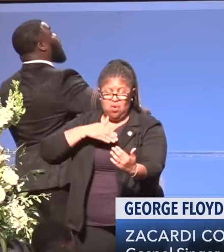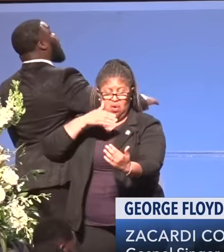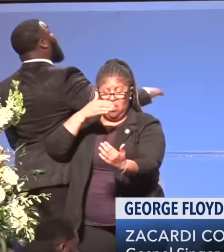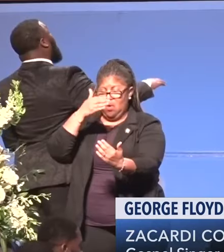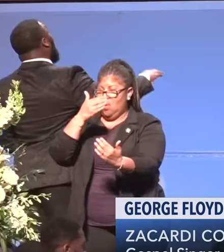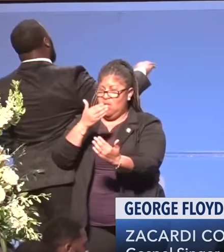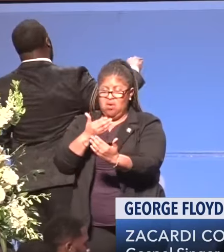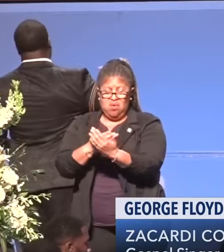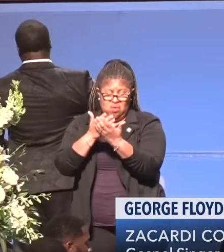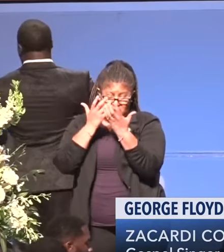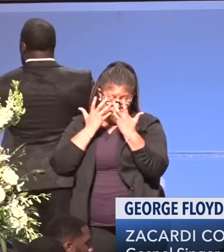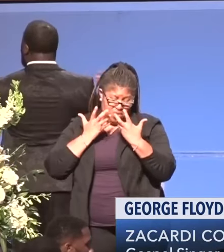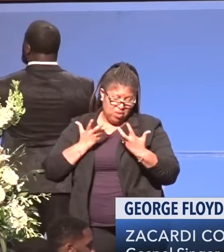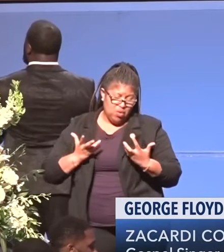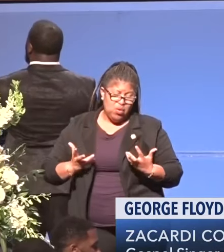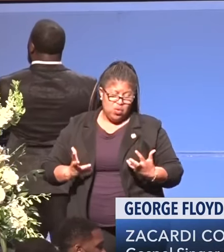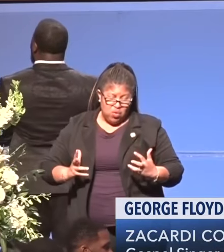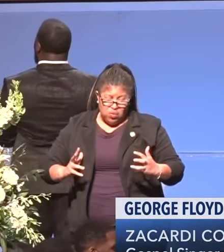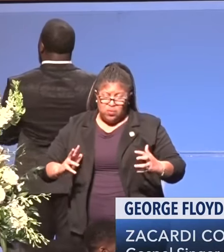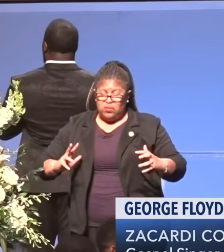when it's all over.